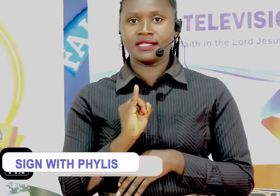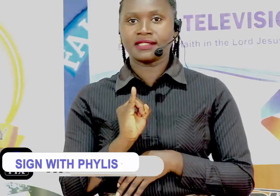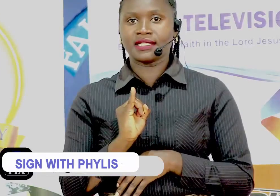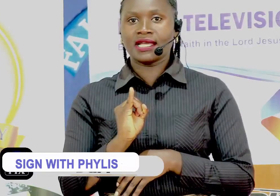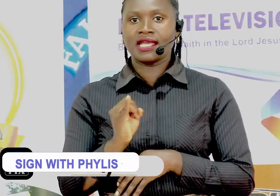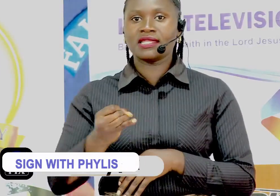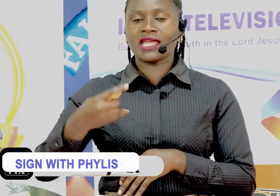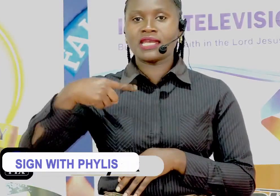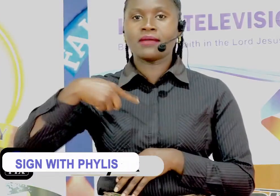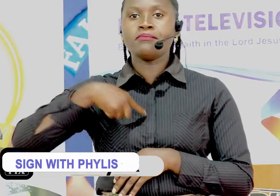And then me,